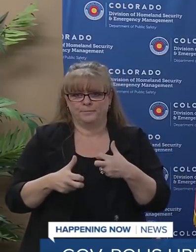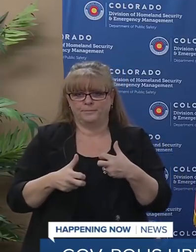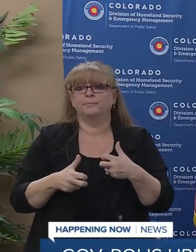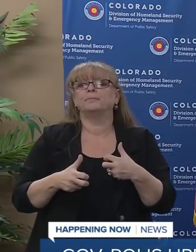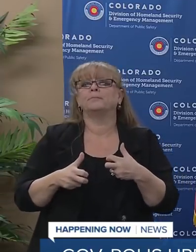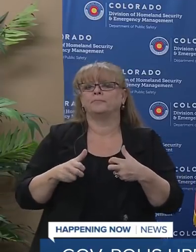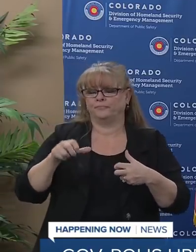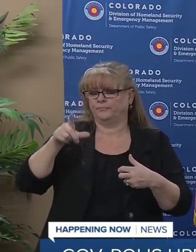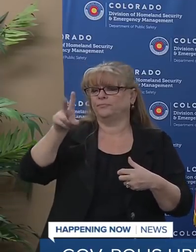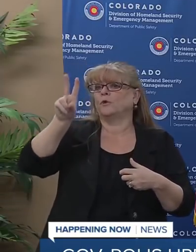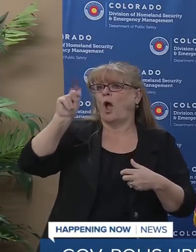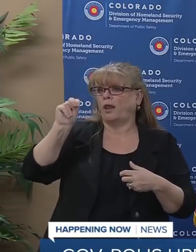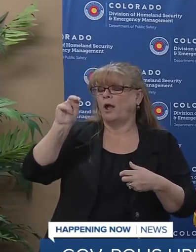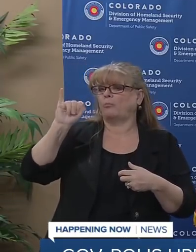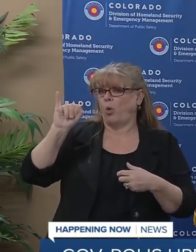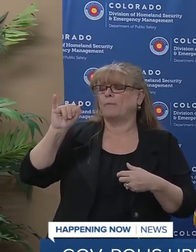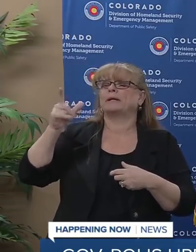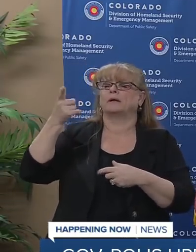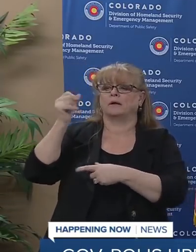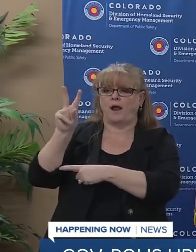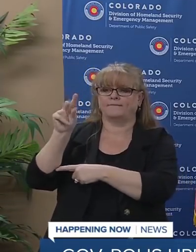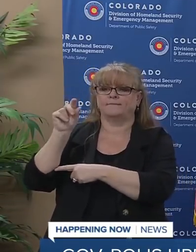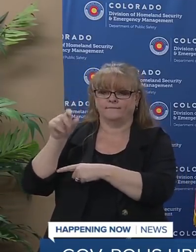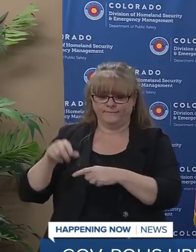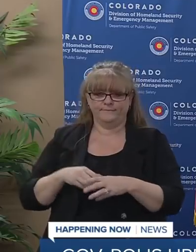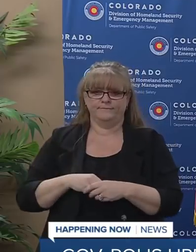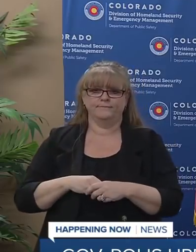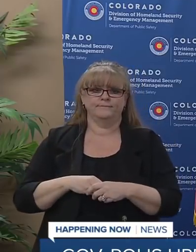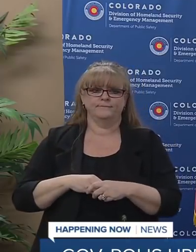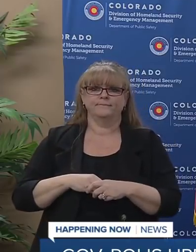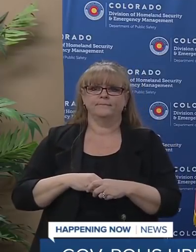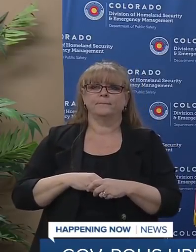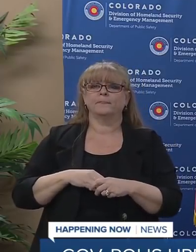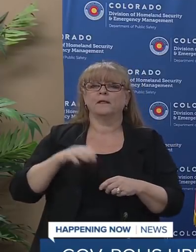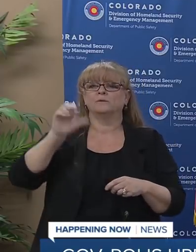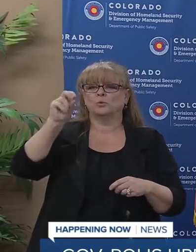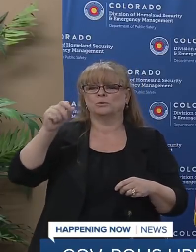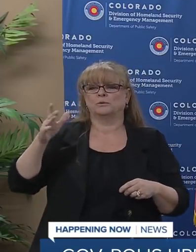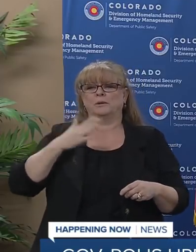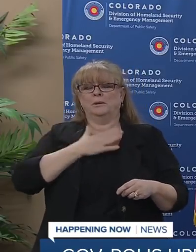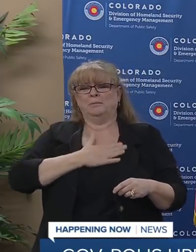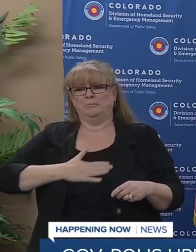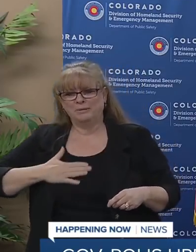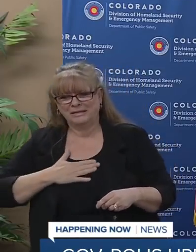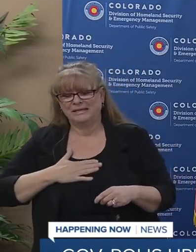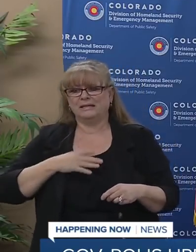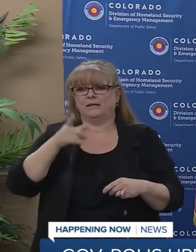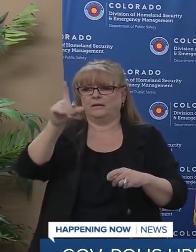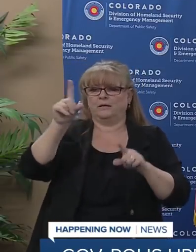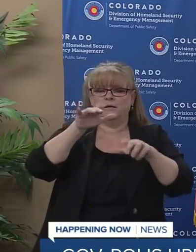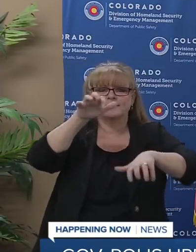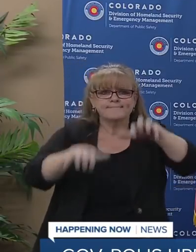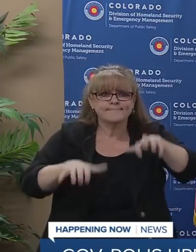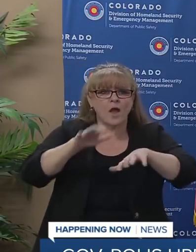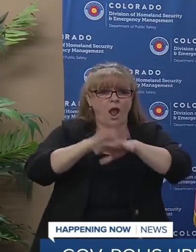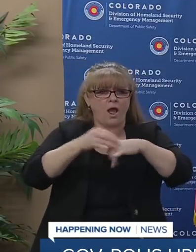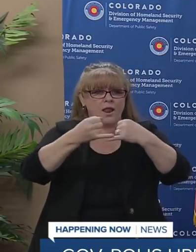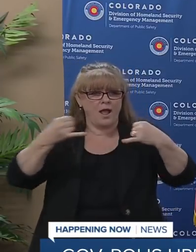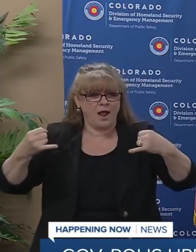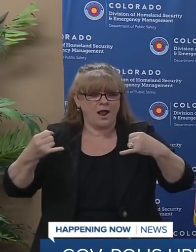given time. So if you're trying it during a peak hour, I would just ask you to try back early in the morning, late at night. You will get through.